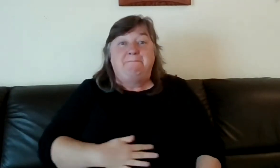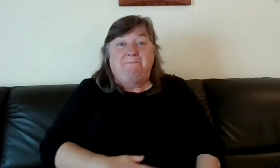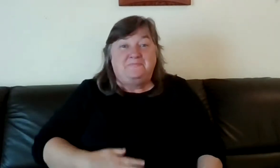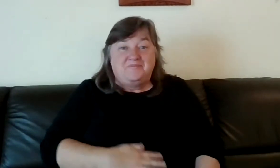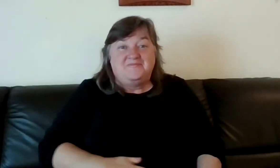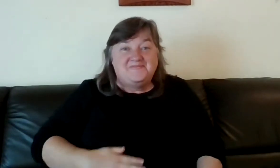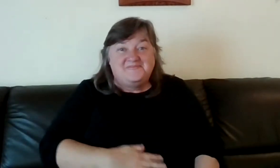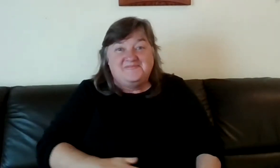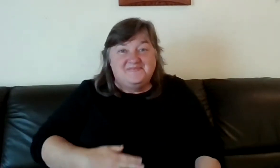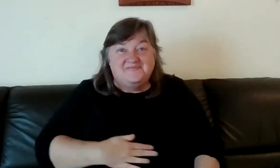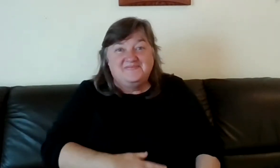Yum.